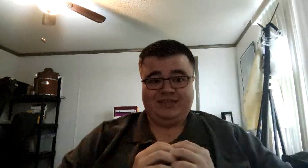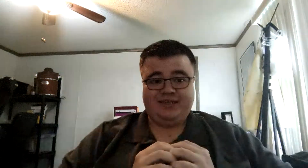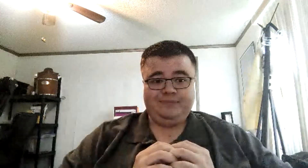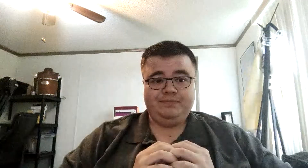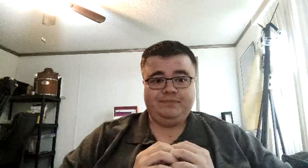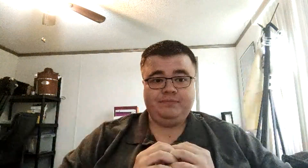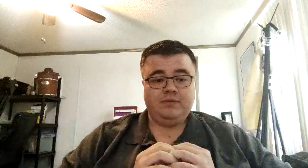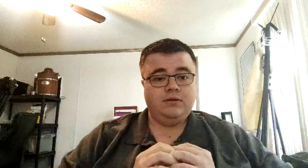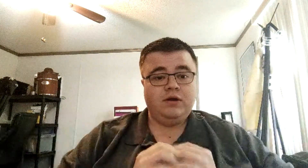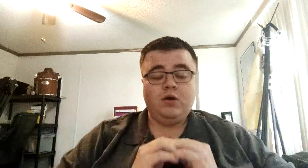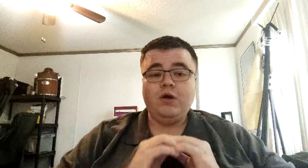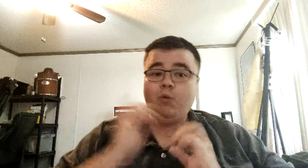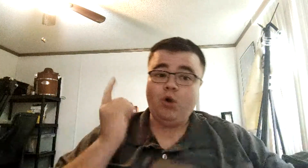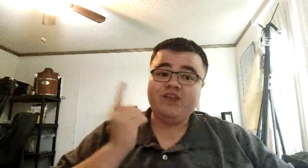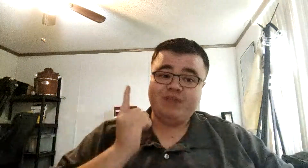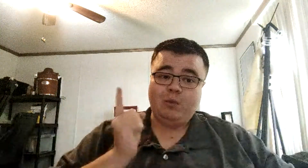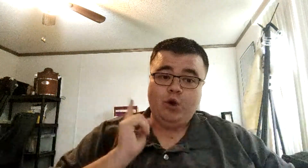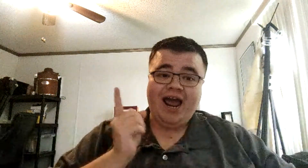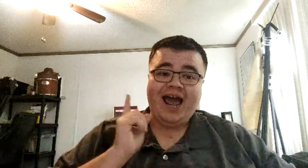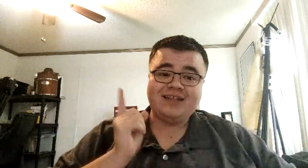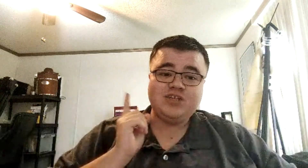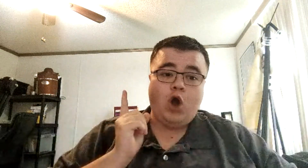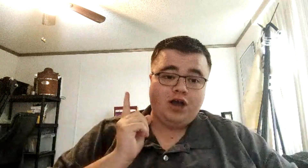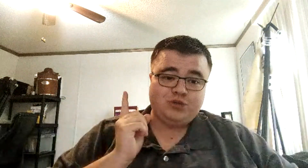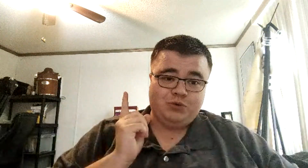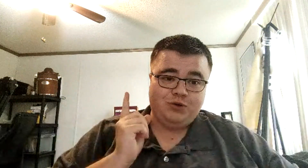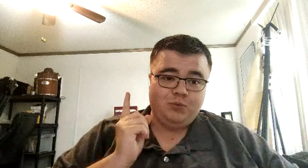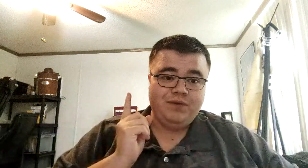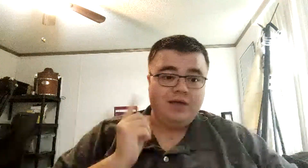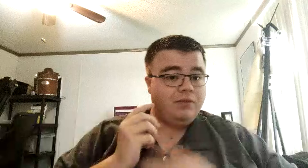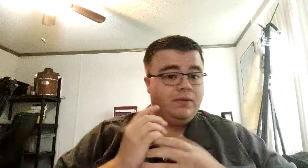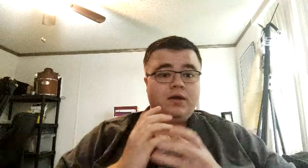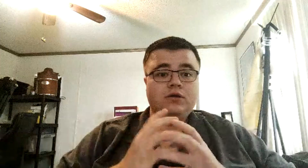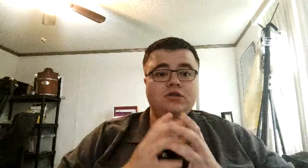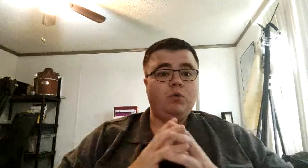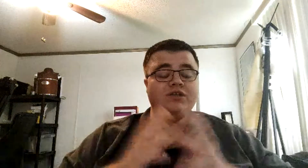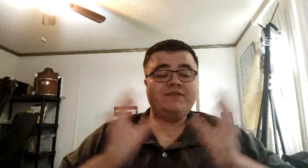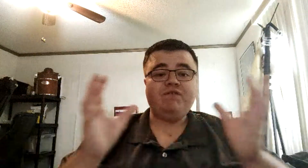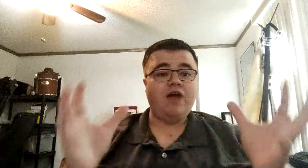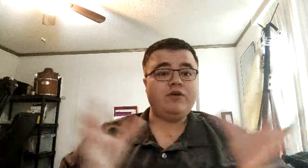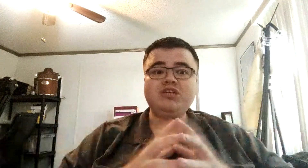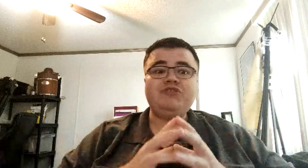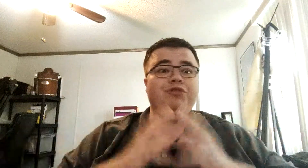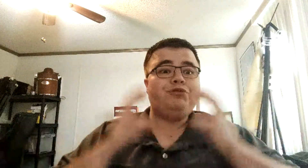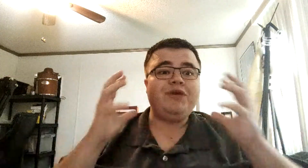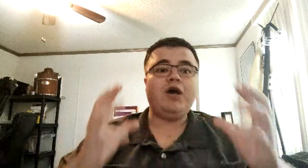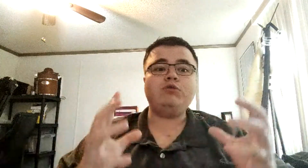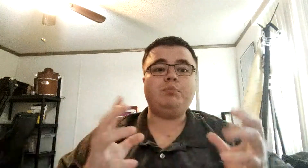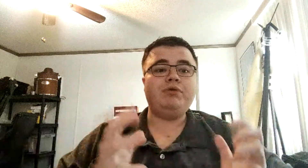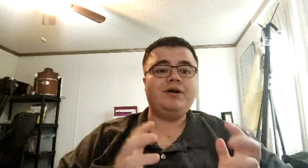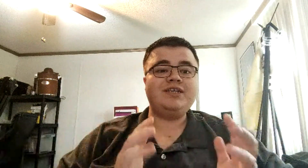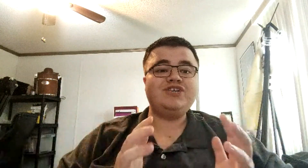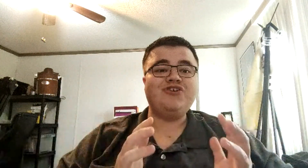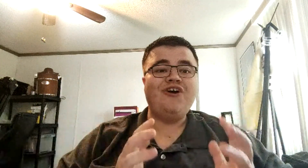students. And one of them was Alice Coxwell. So the father was thrilled to put his daughter